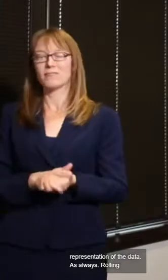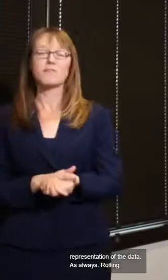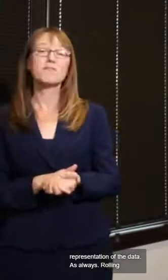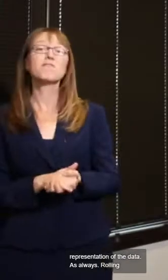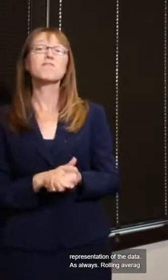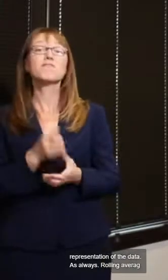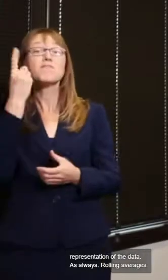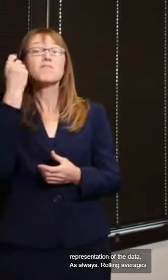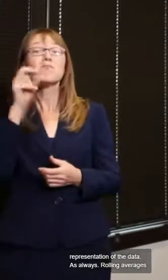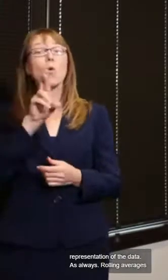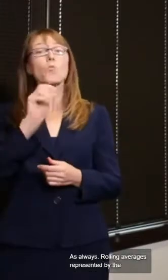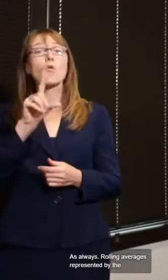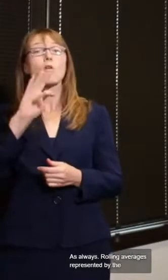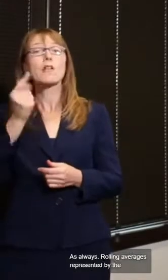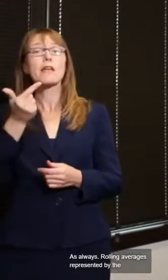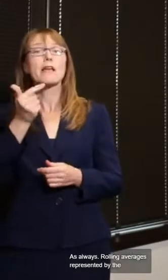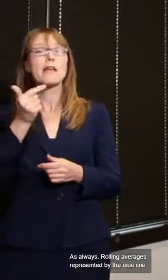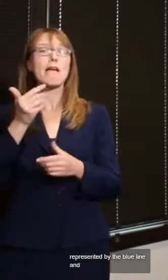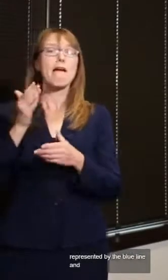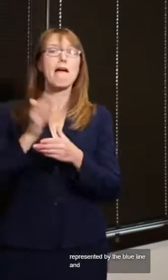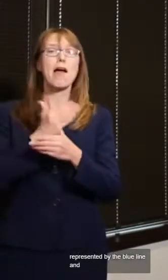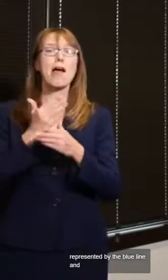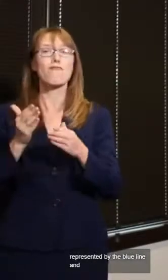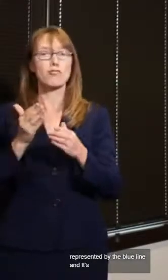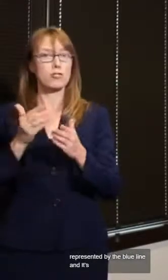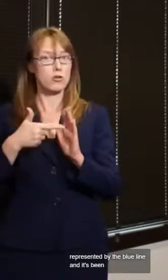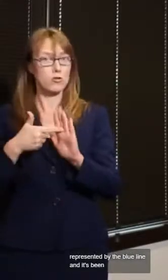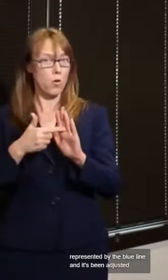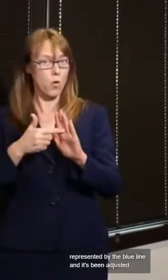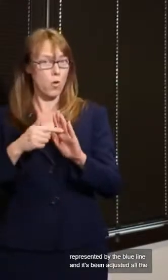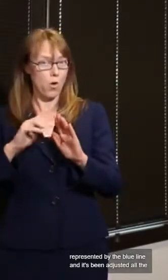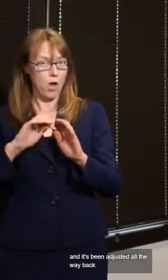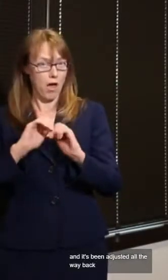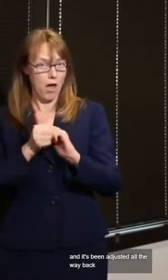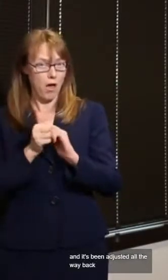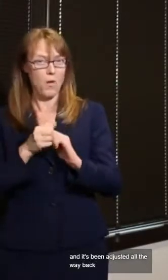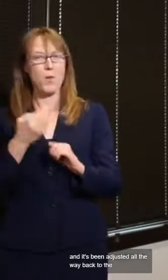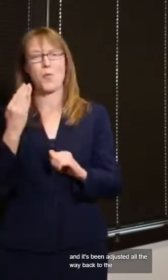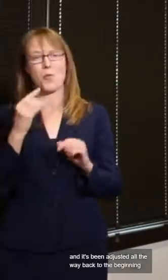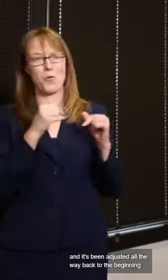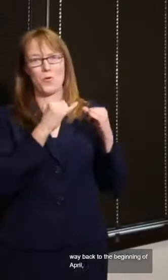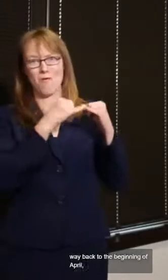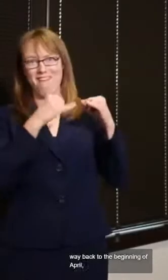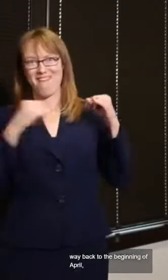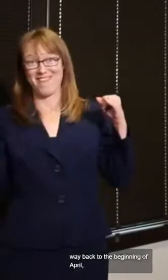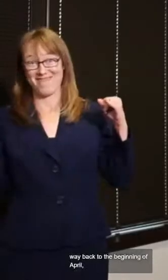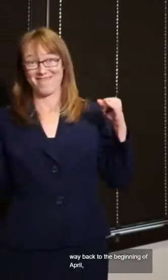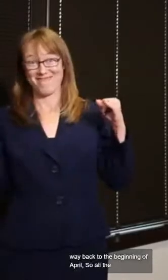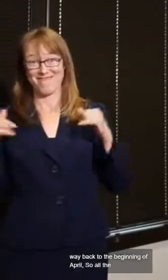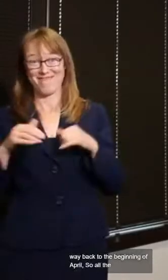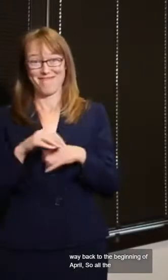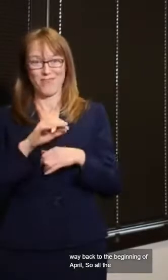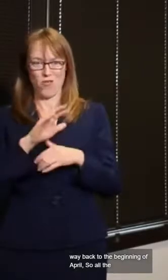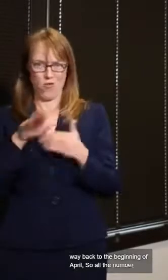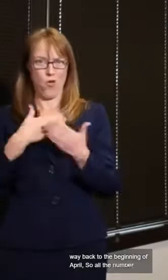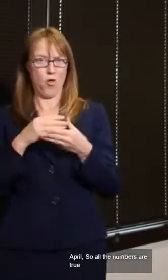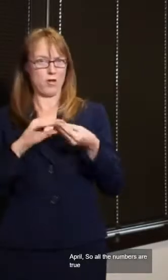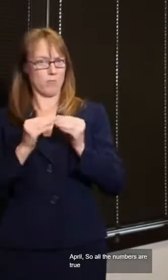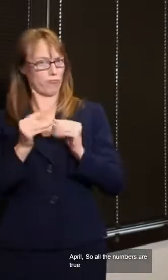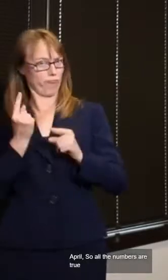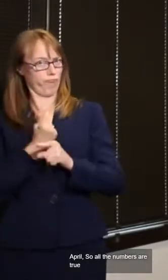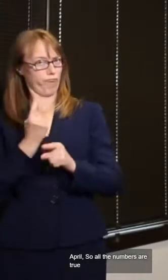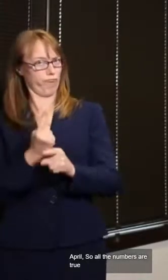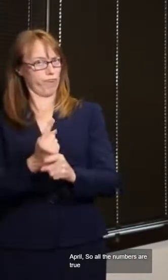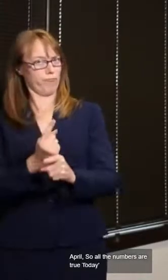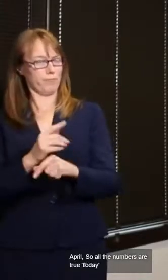is represented by the blue line, and it's been adjusted all the way back to the beginning of April, so all the numbers are true.